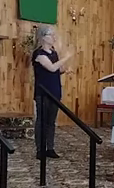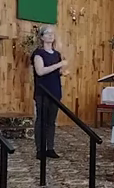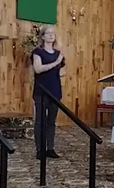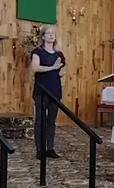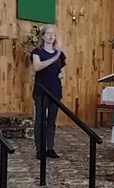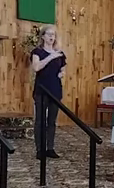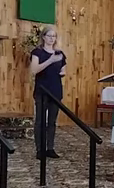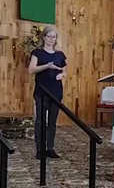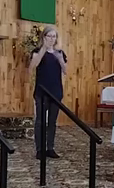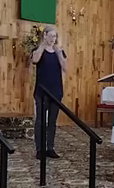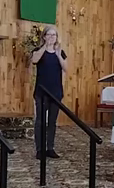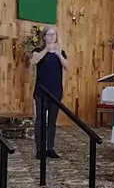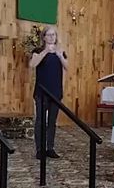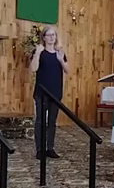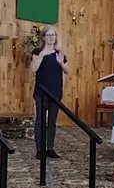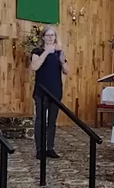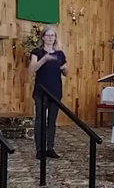Lift up your hearts.